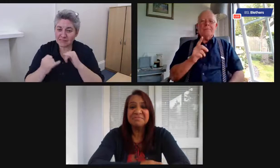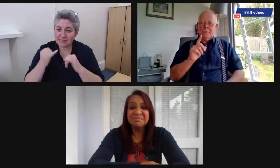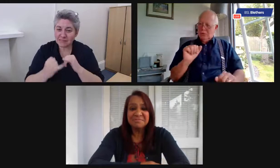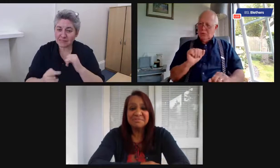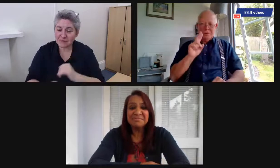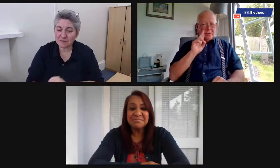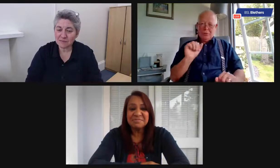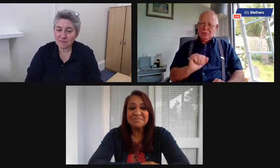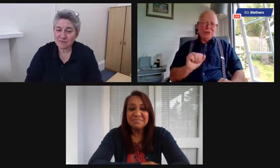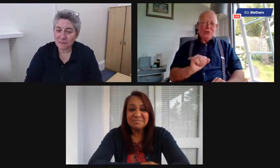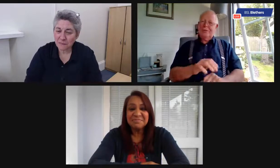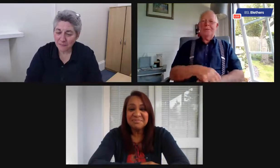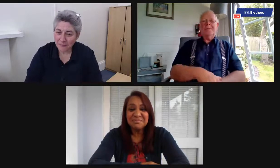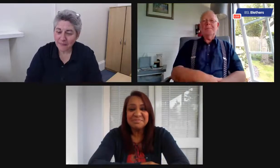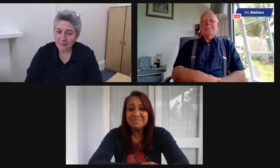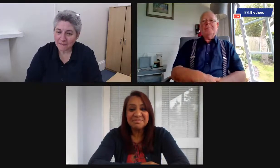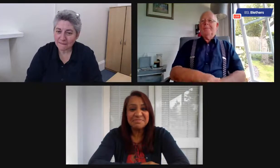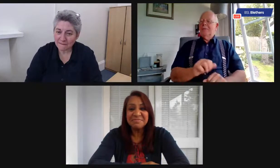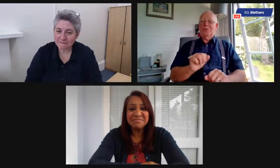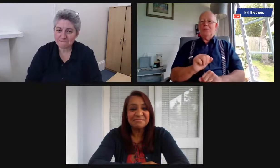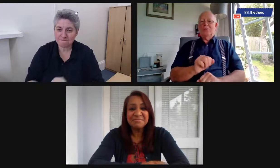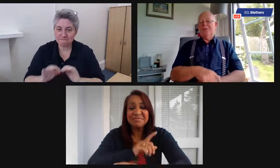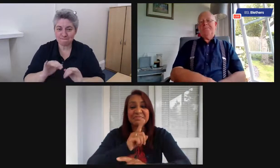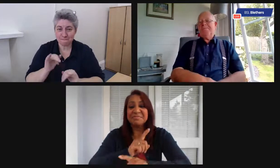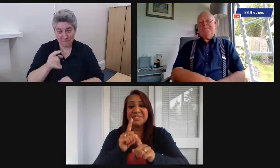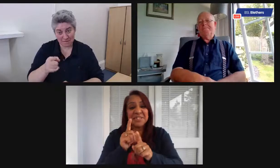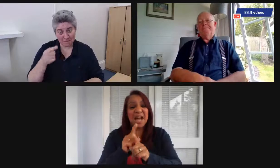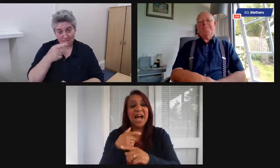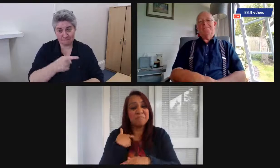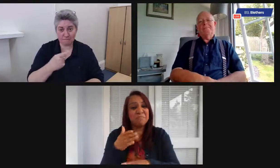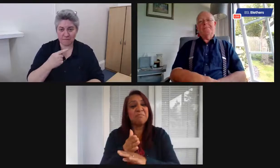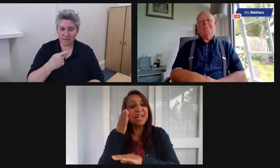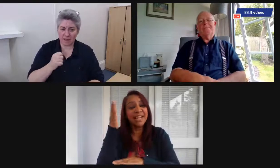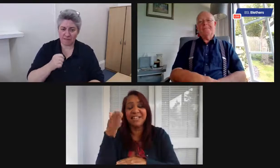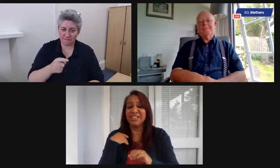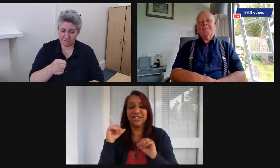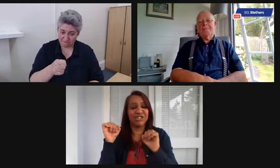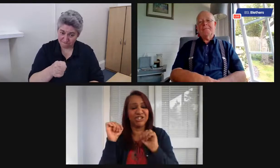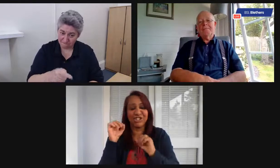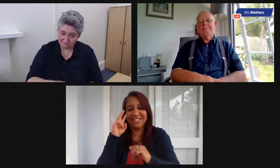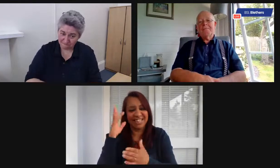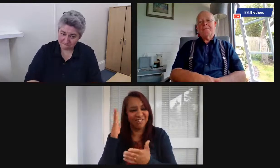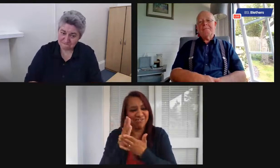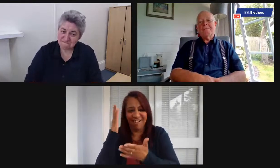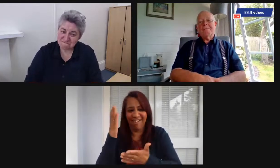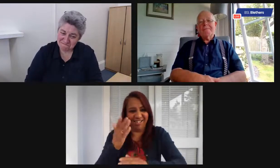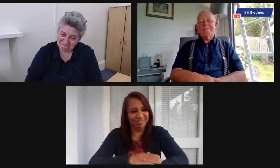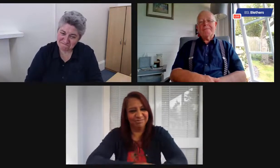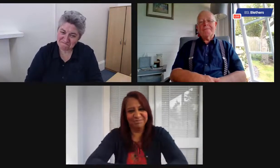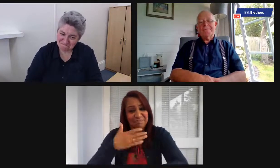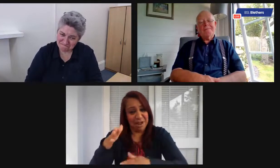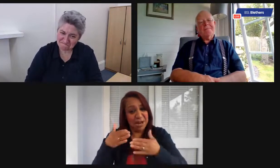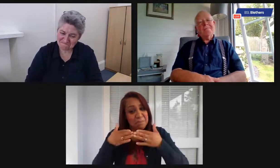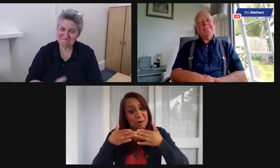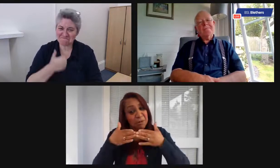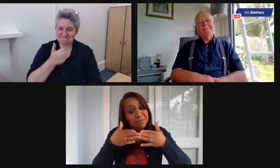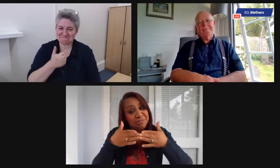Who Yeah, I knows? have been to Who Loch Ness knows? many times, but I've not seen anything yet. I've been to Loch Ness, but I haven't